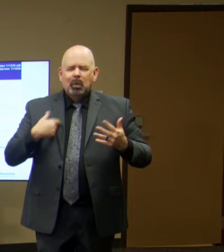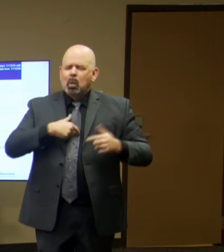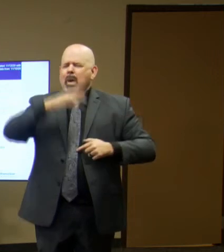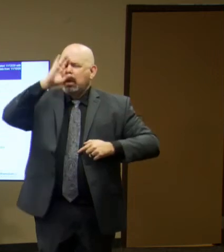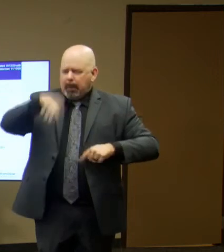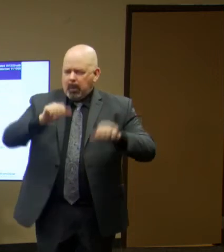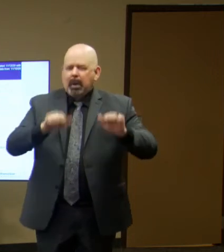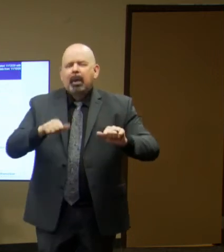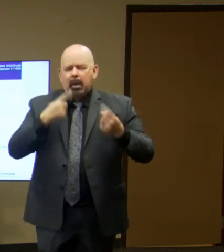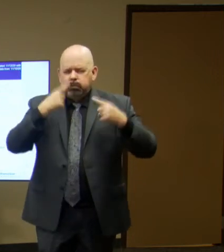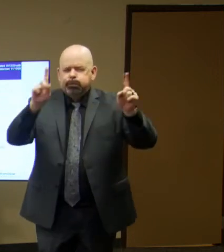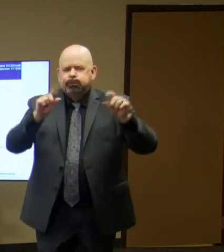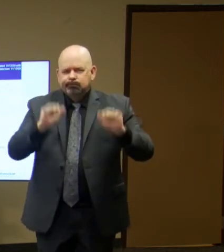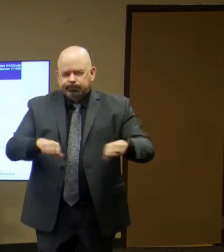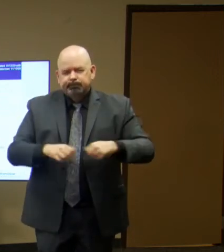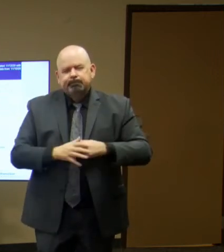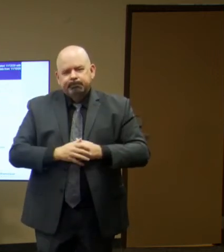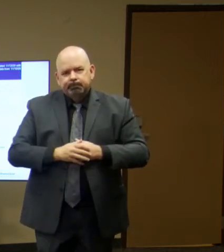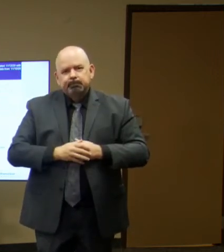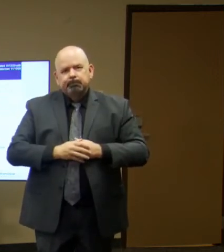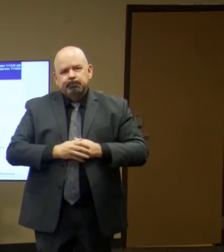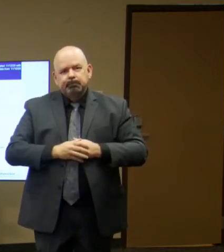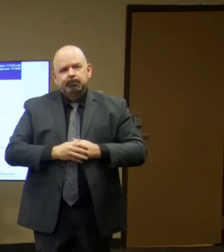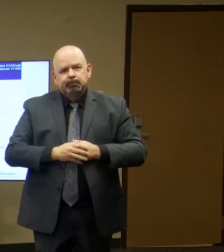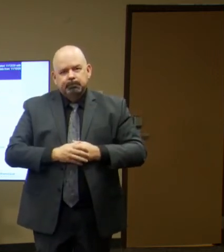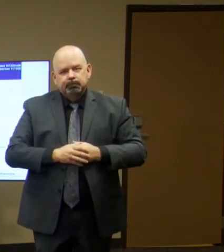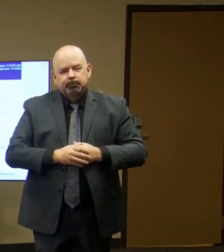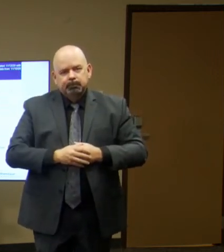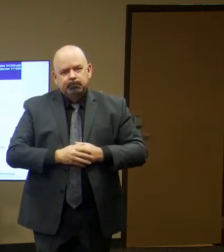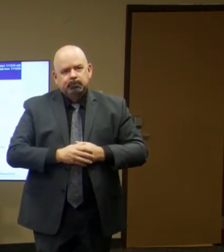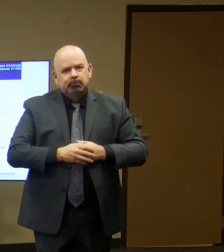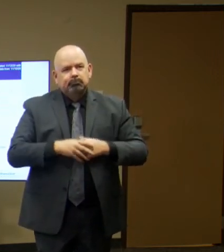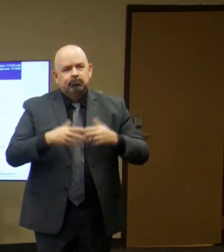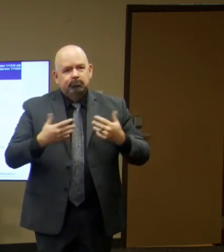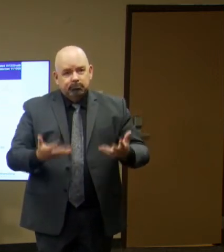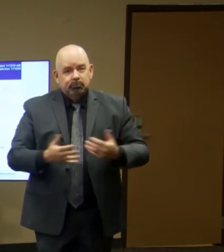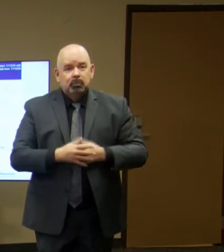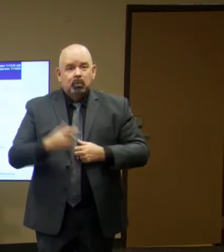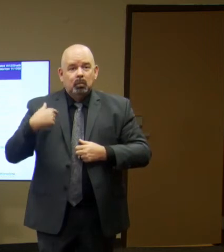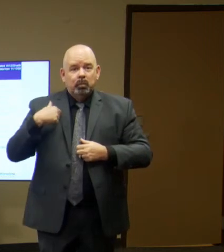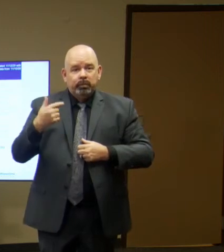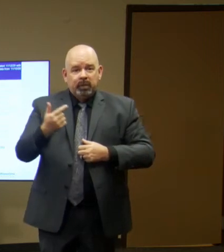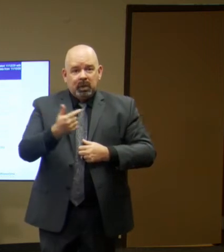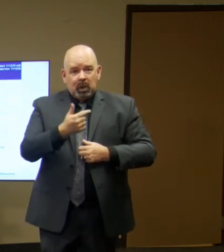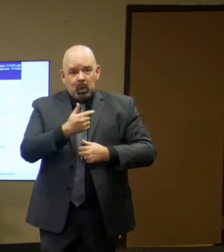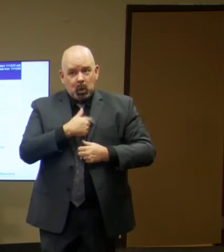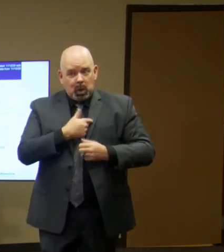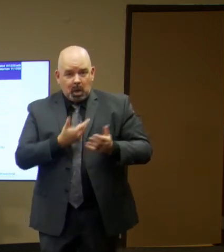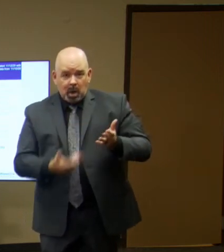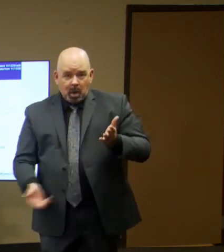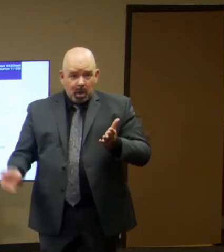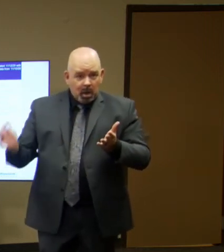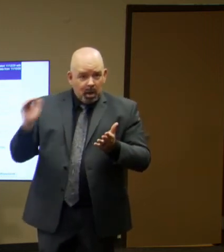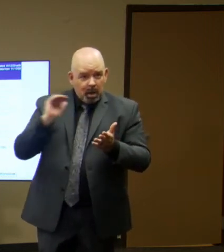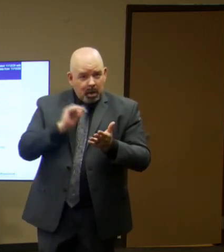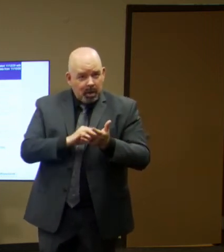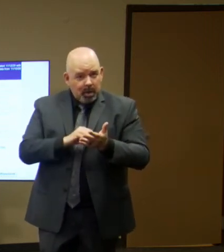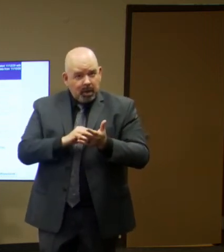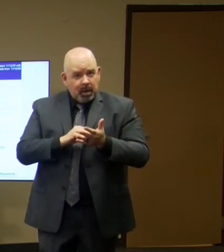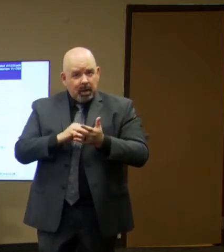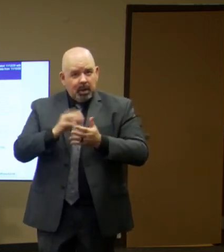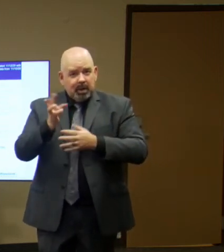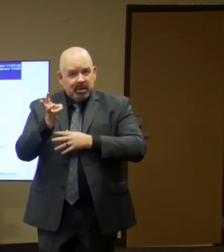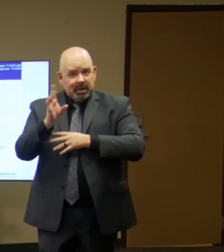one case. Further, if you can get to where you were this summer at a 68% compliance,